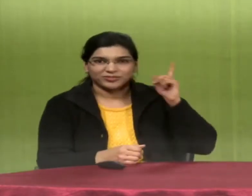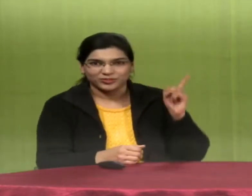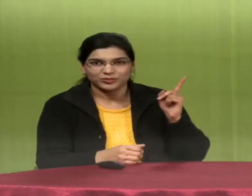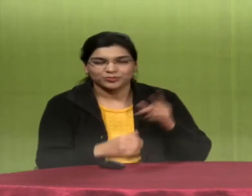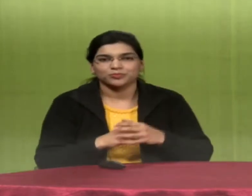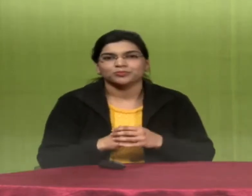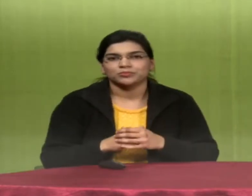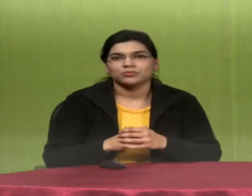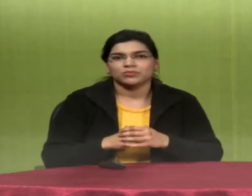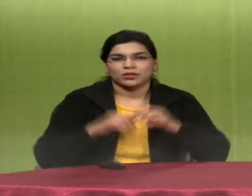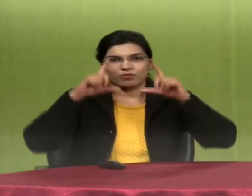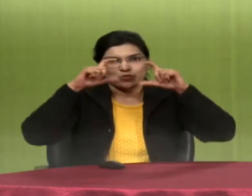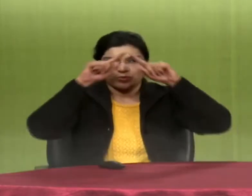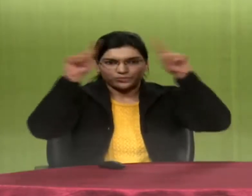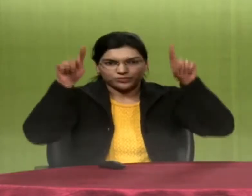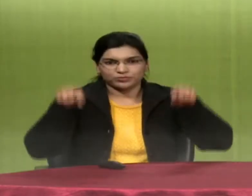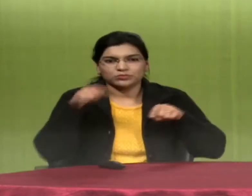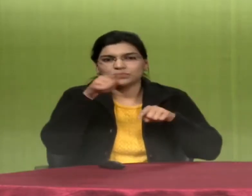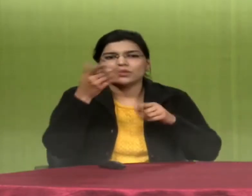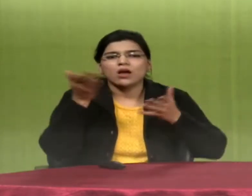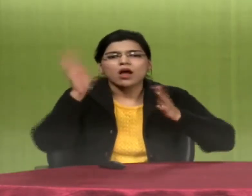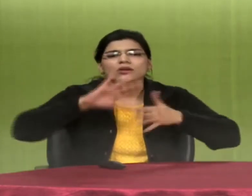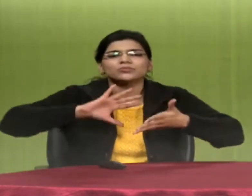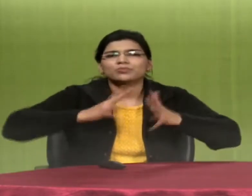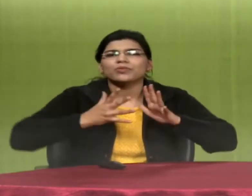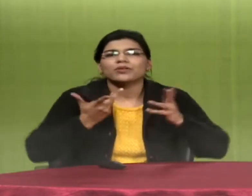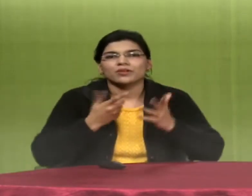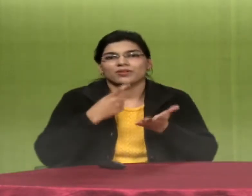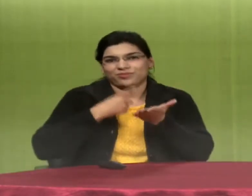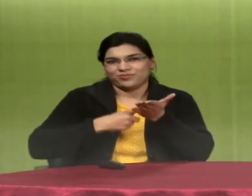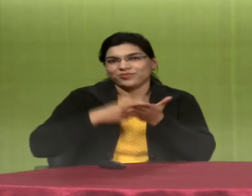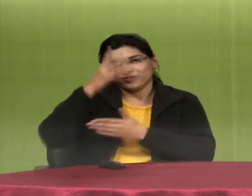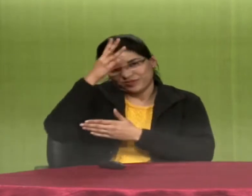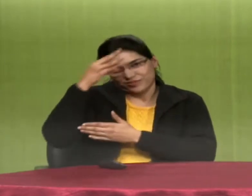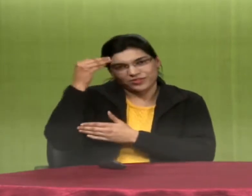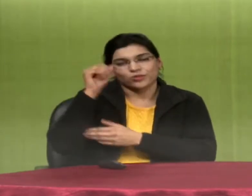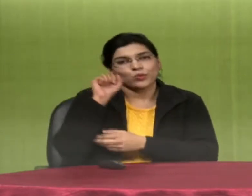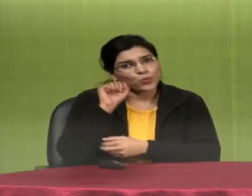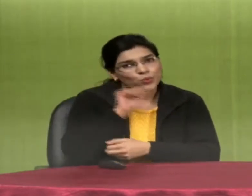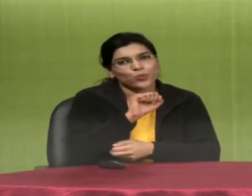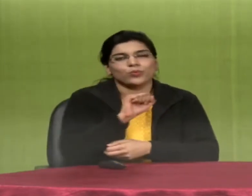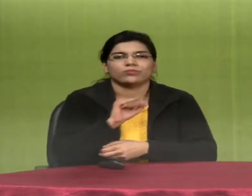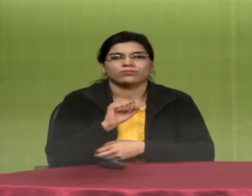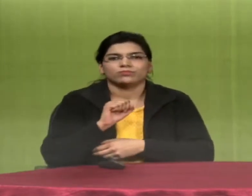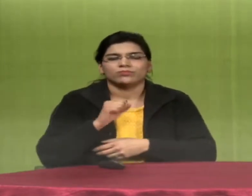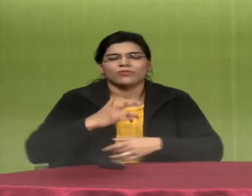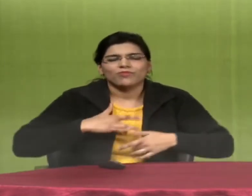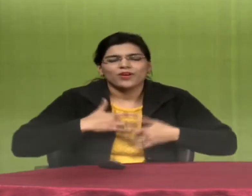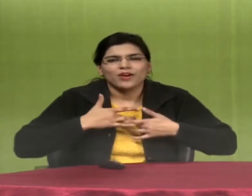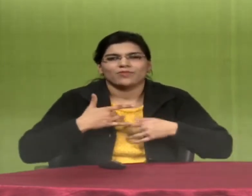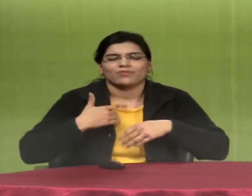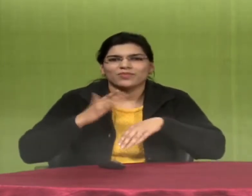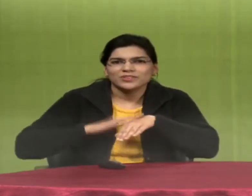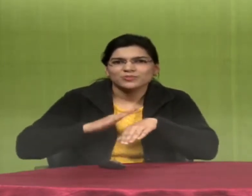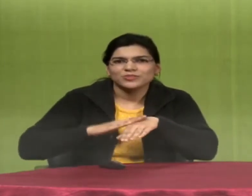As you see in the slide, this is the picture of the poem written by Robert Frost.